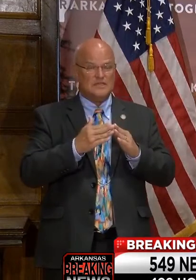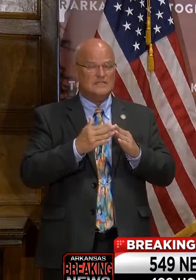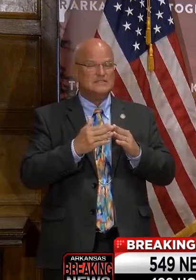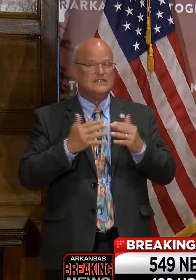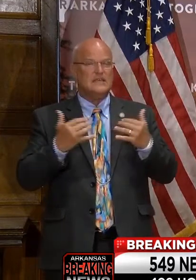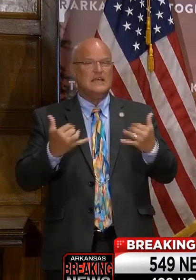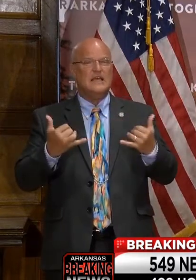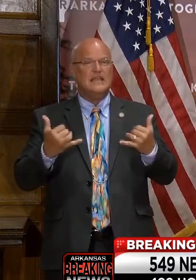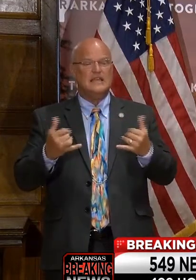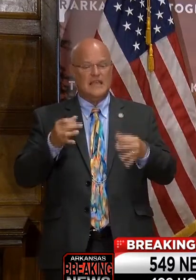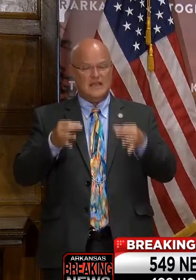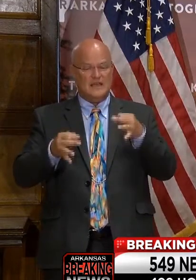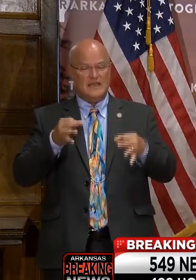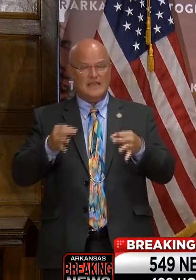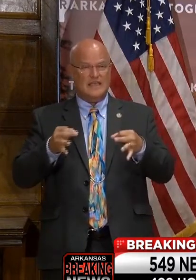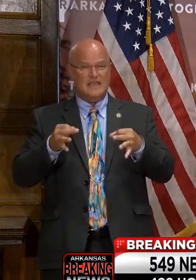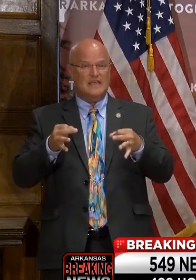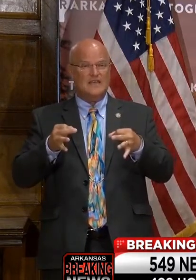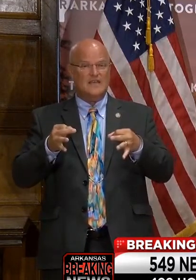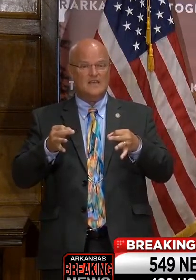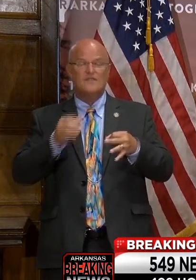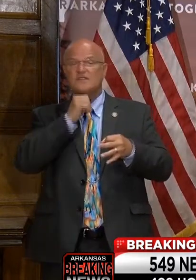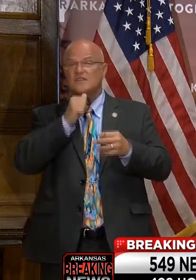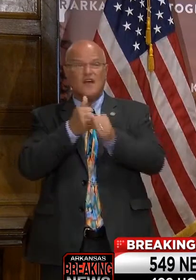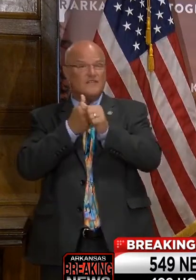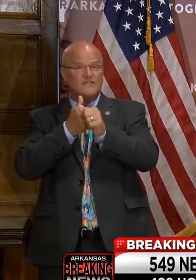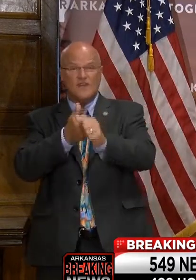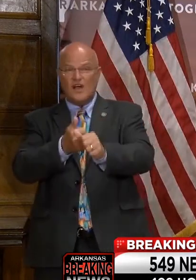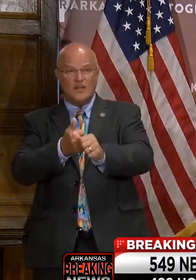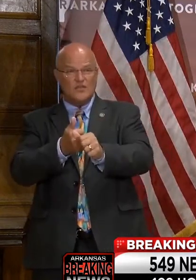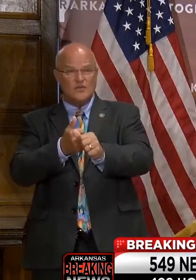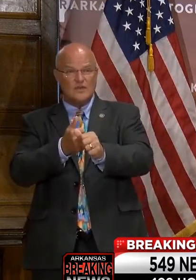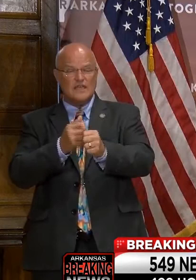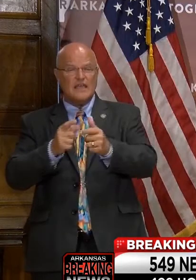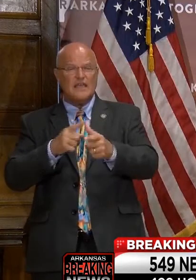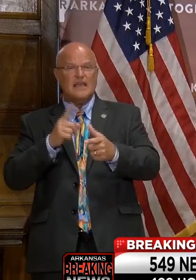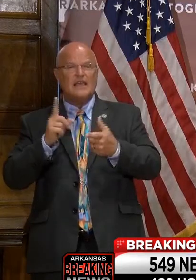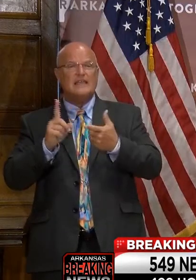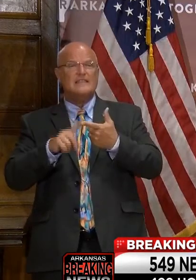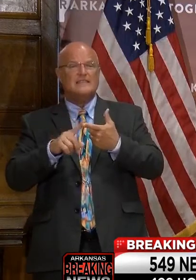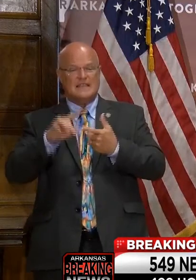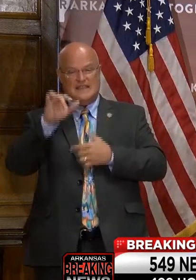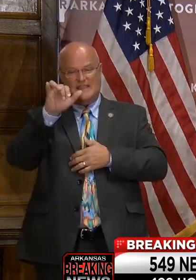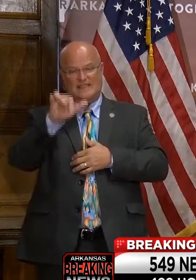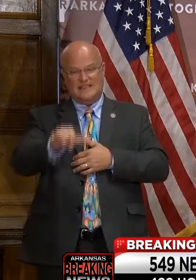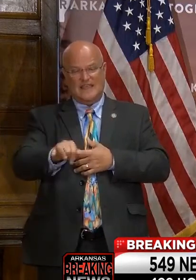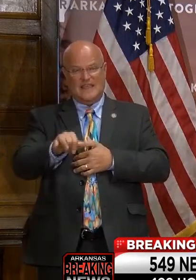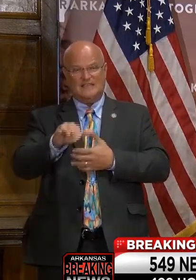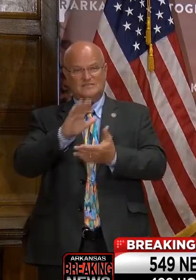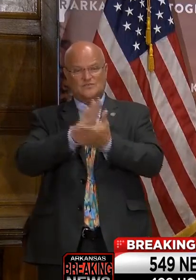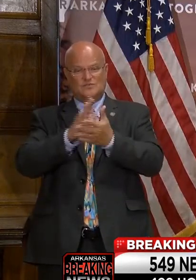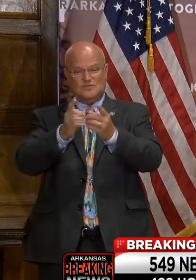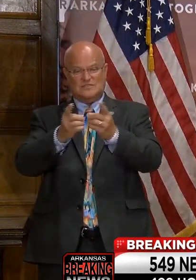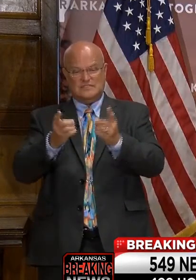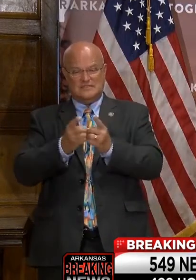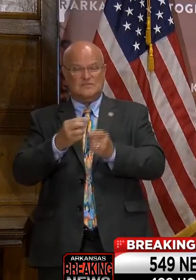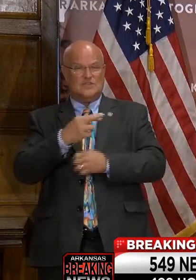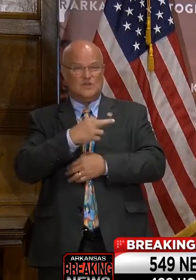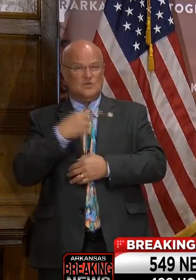and if the precautions are not being followed, then that places that entity at